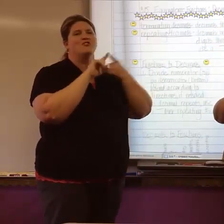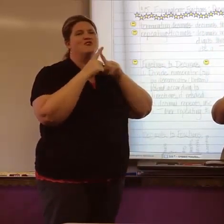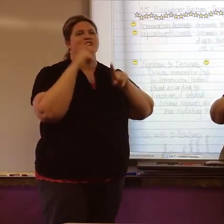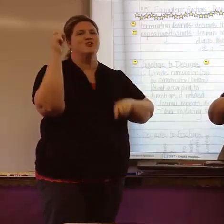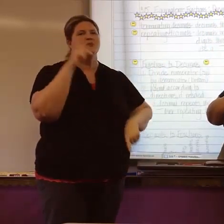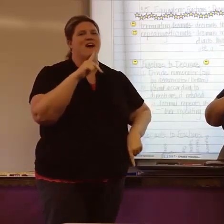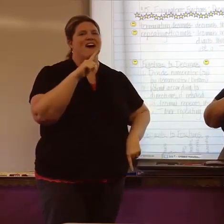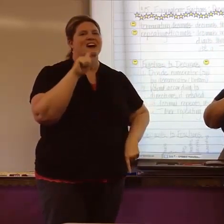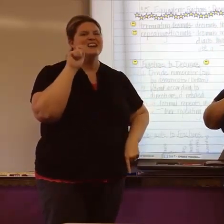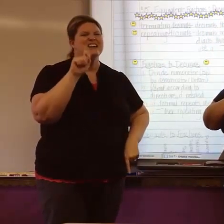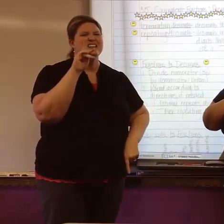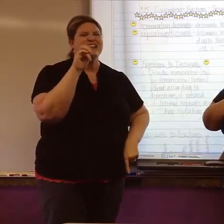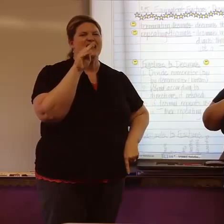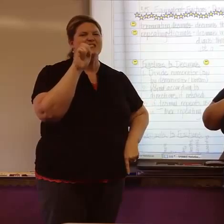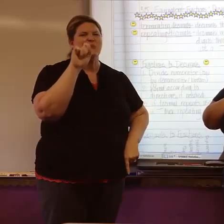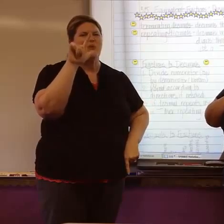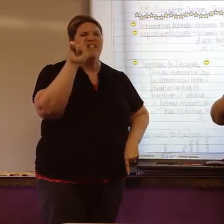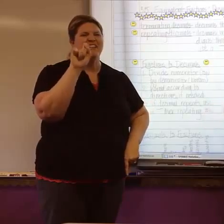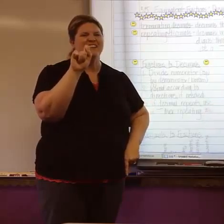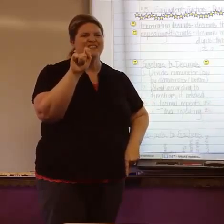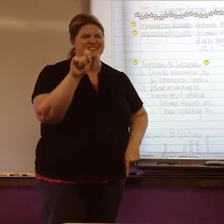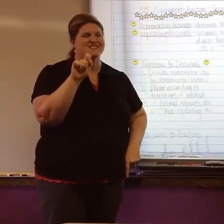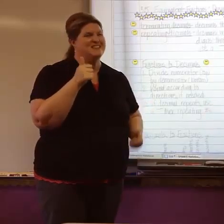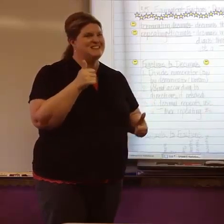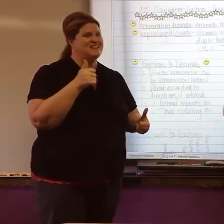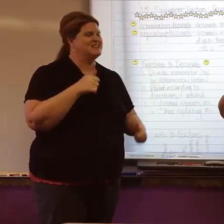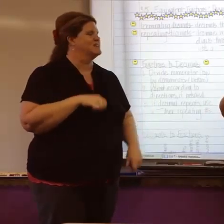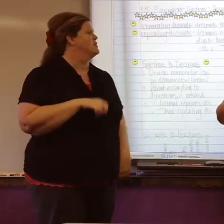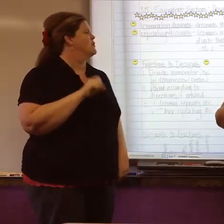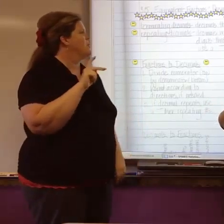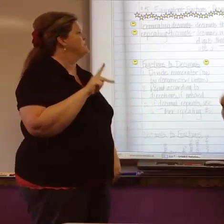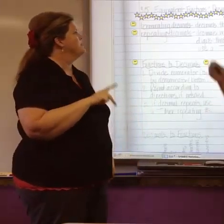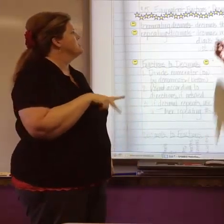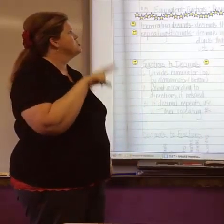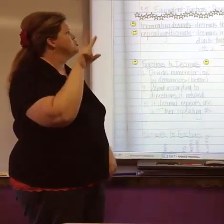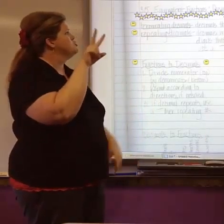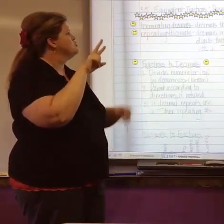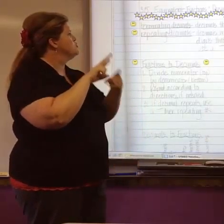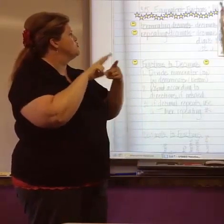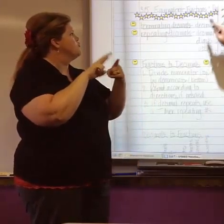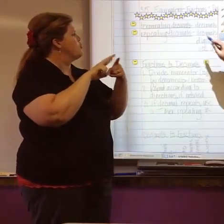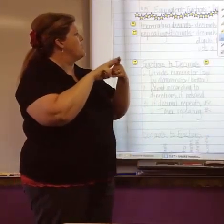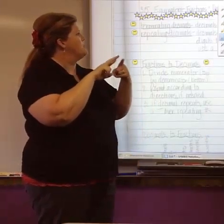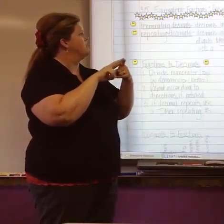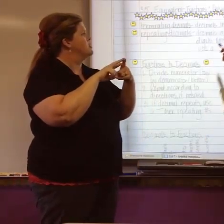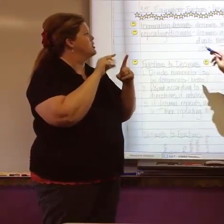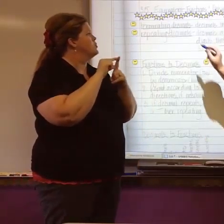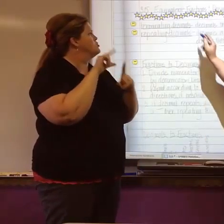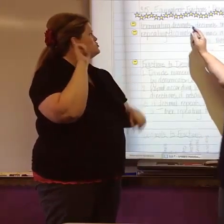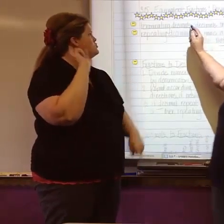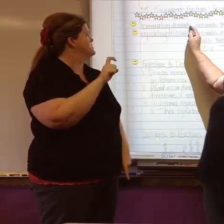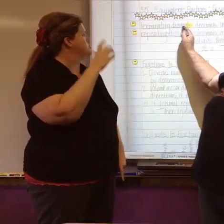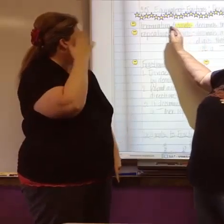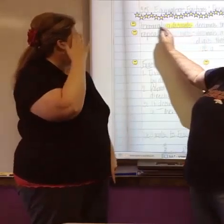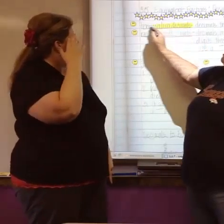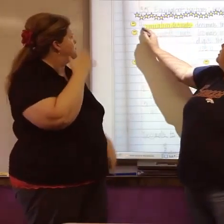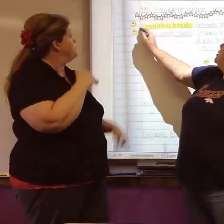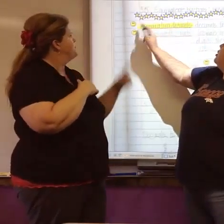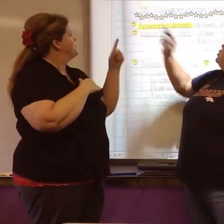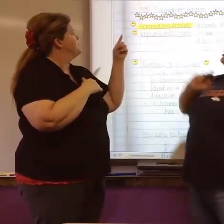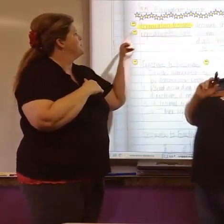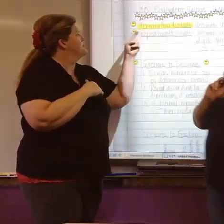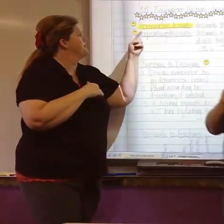back. Decimals. All right. 2 vocabulary words that you need to know.